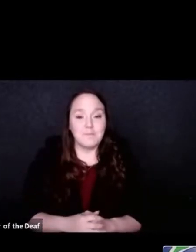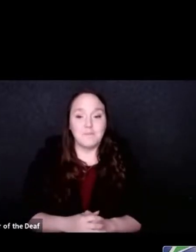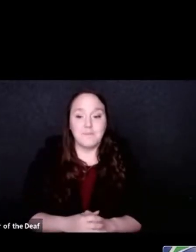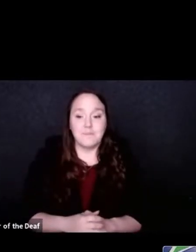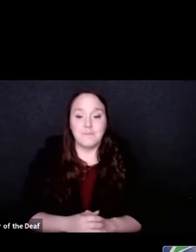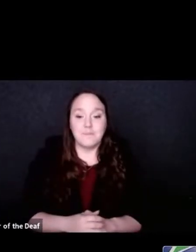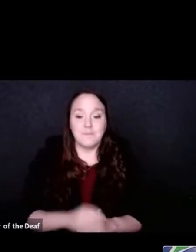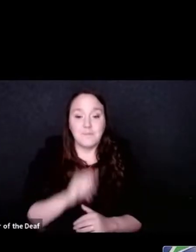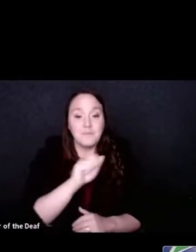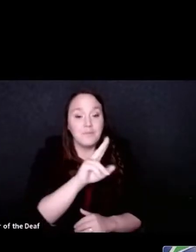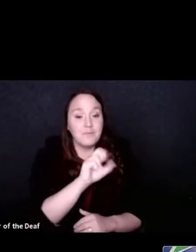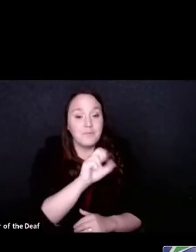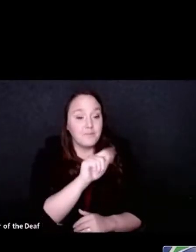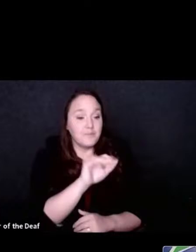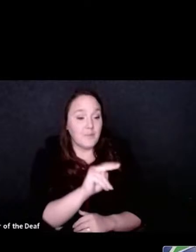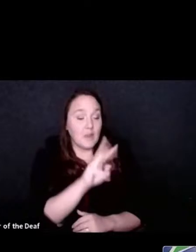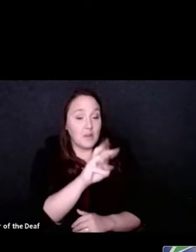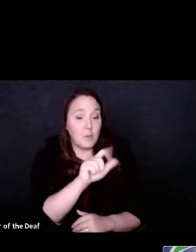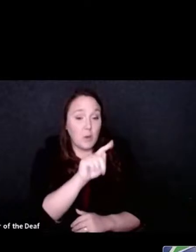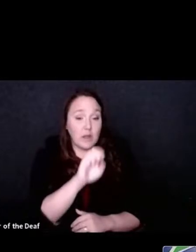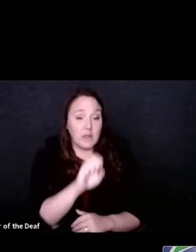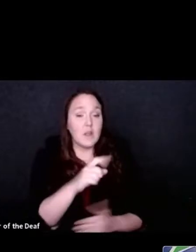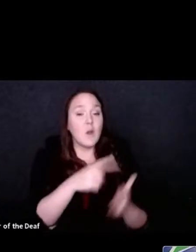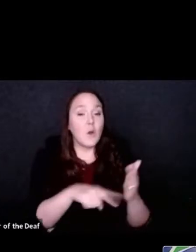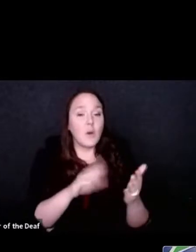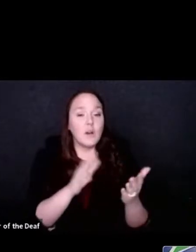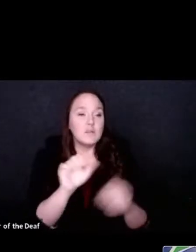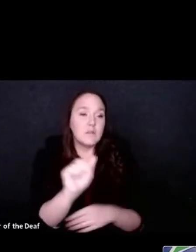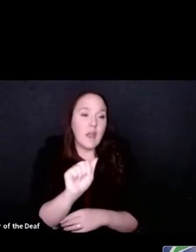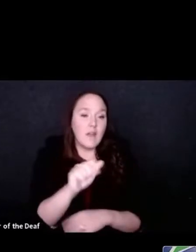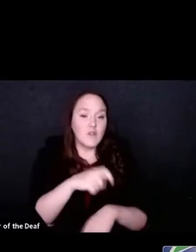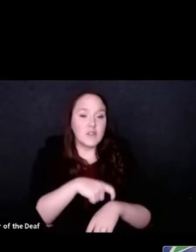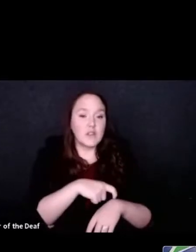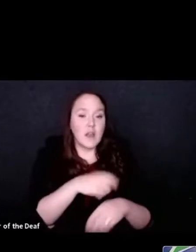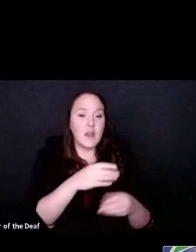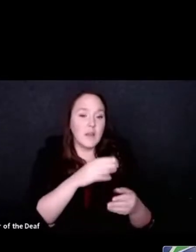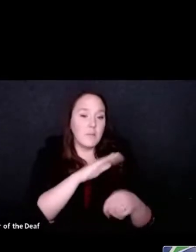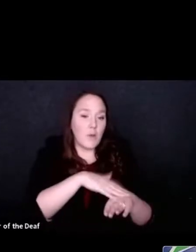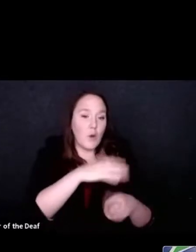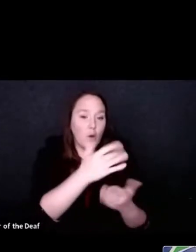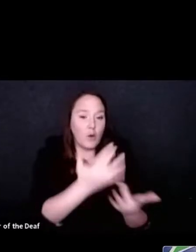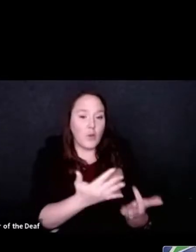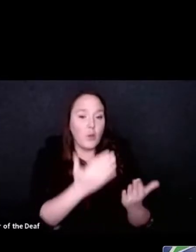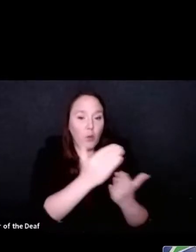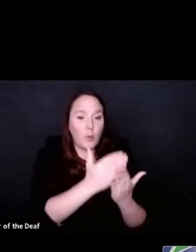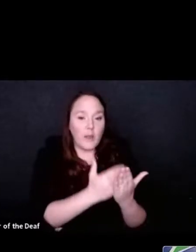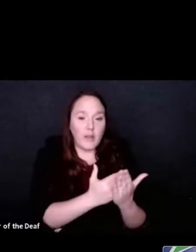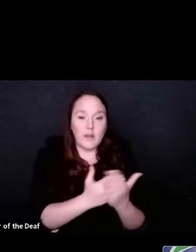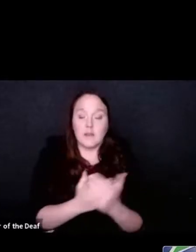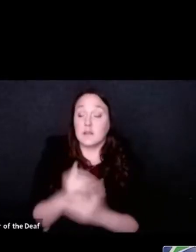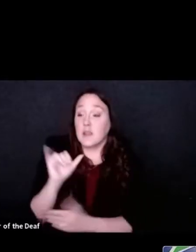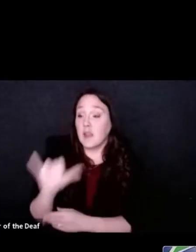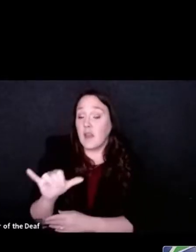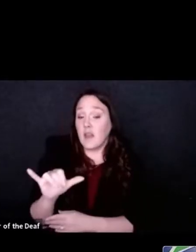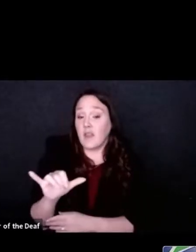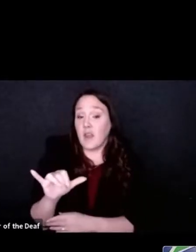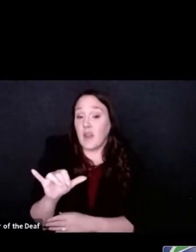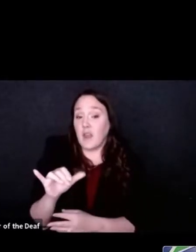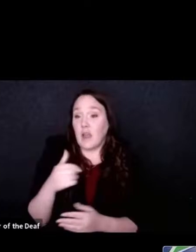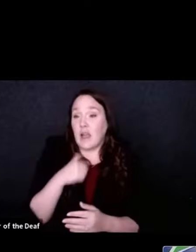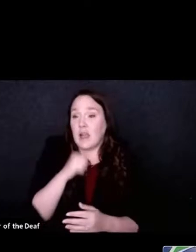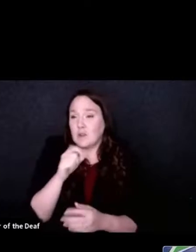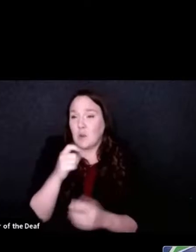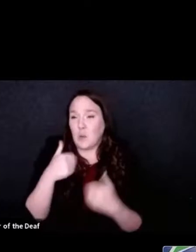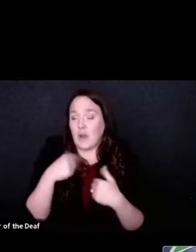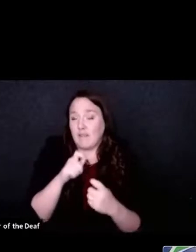Okay, Austin from WATE. What is the average time spent on the wait list? That's actually gotten, I don't have an exact